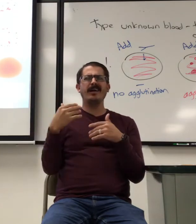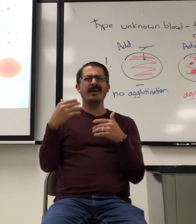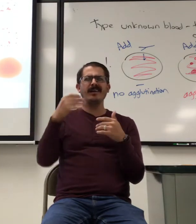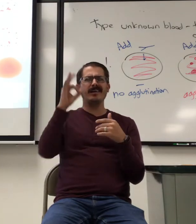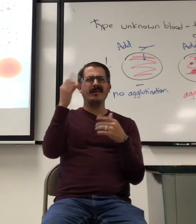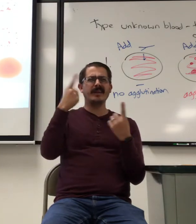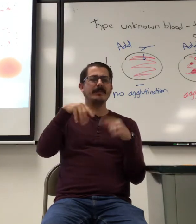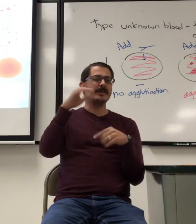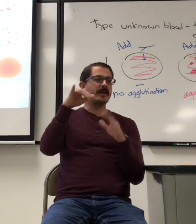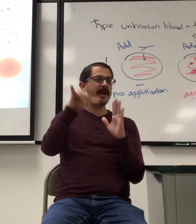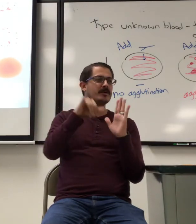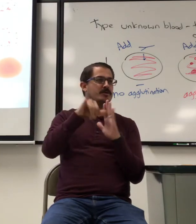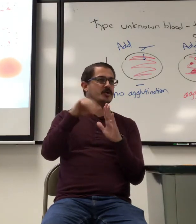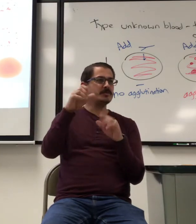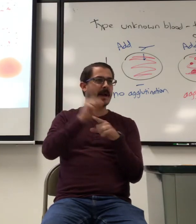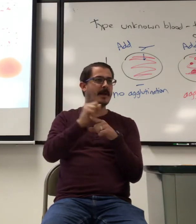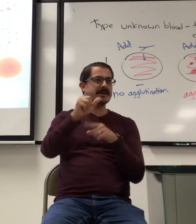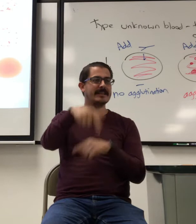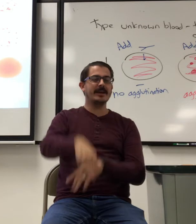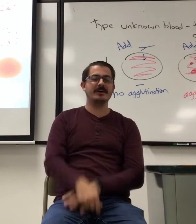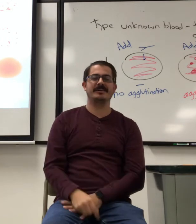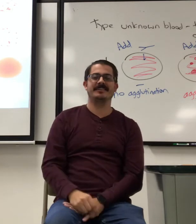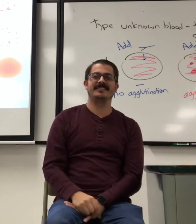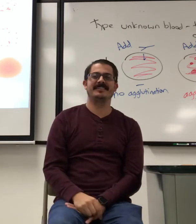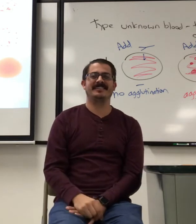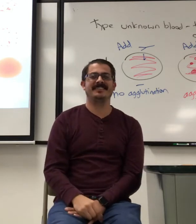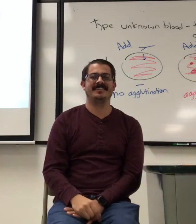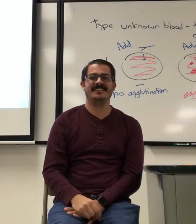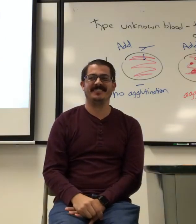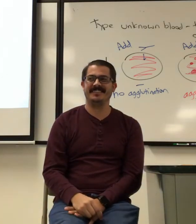we have YouTube. We can go and practice later.